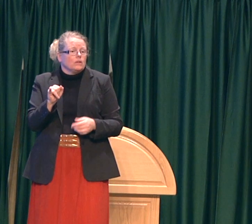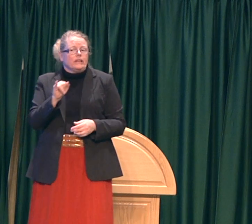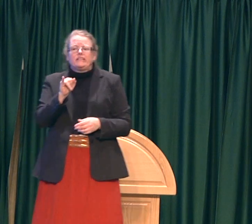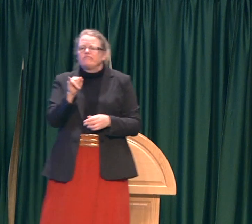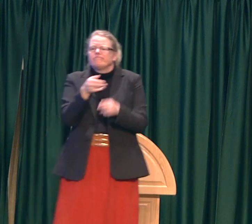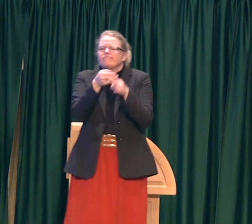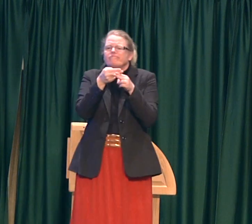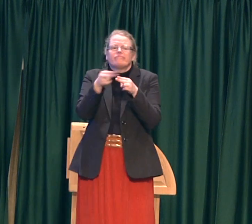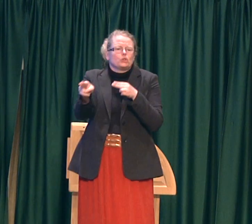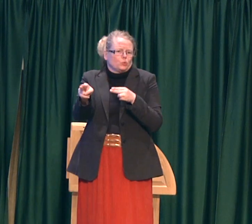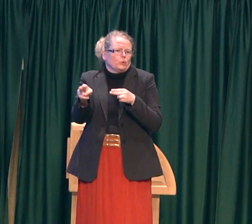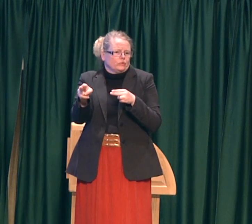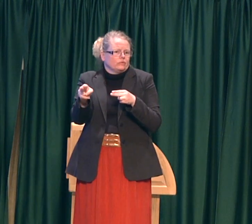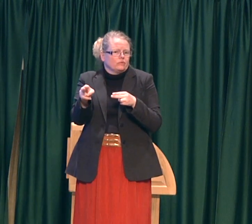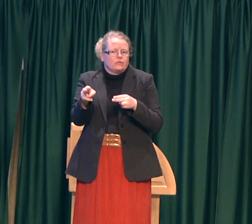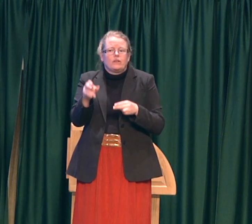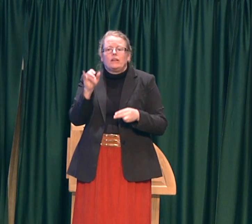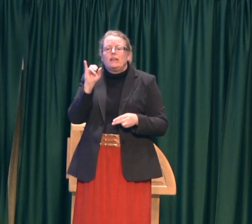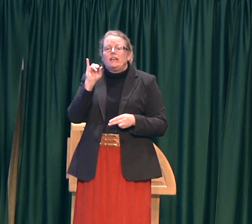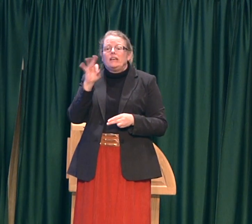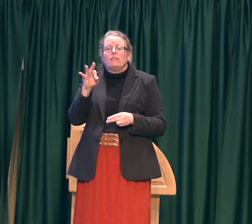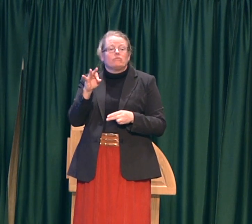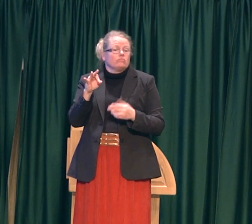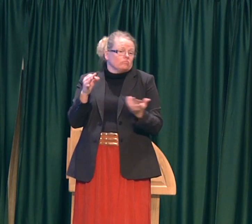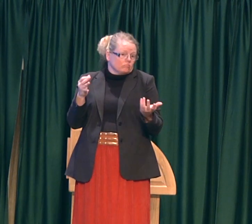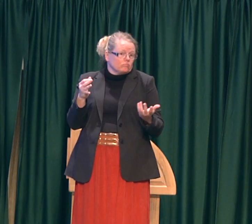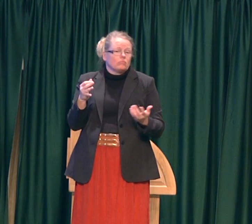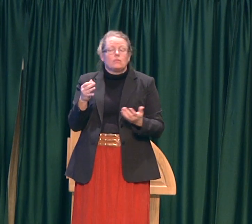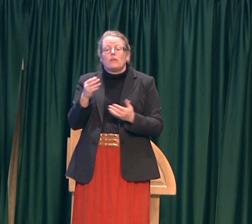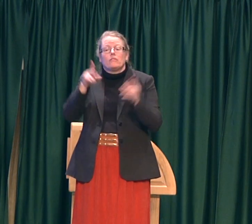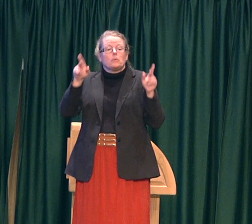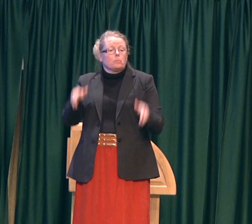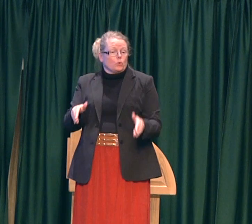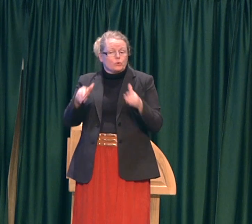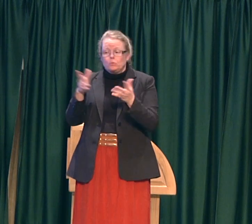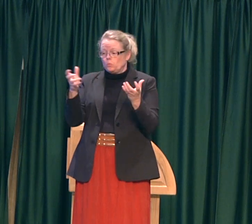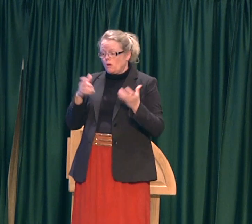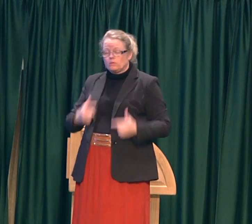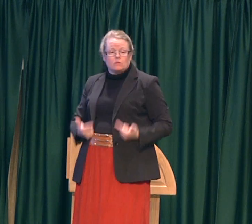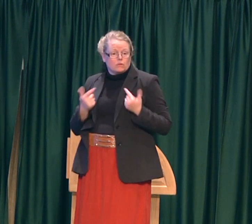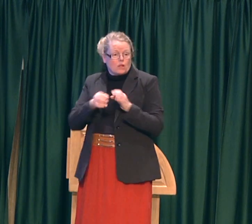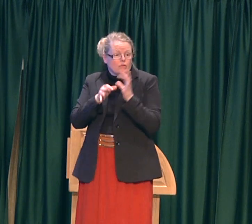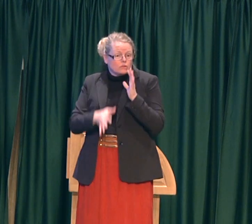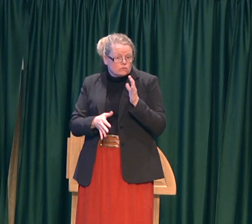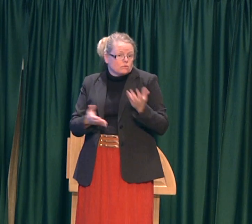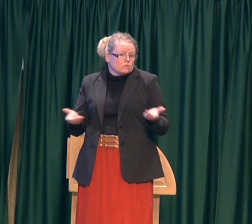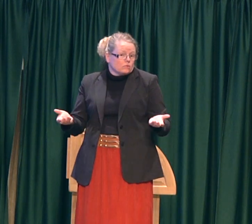I personally feel the best use for VRI is for the interim, right? If a person